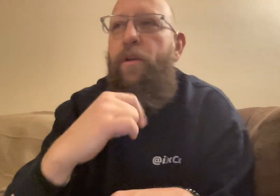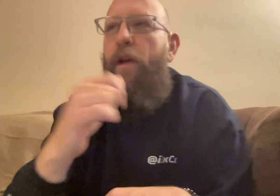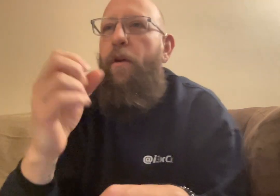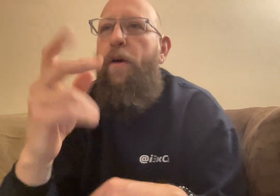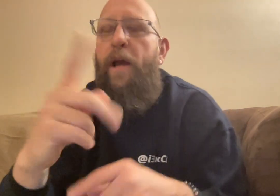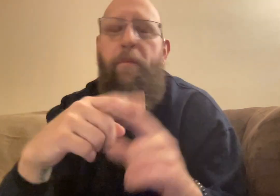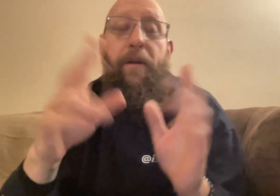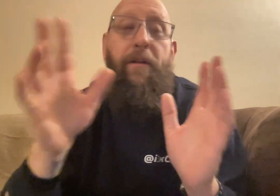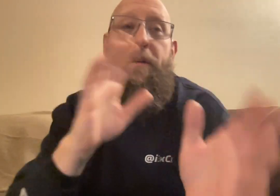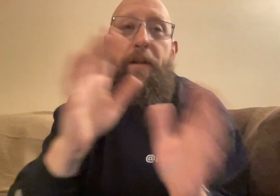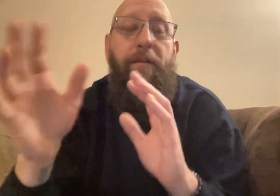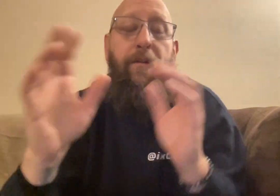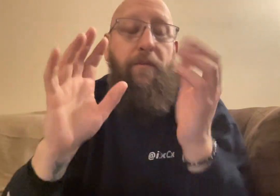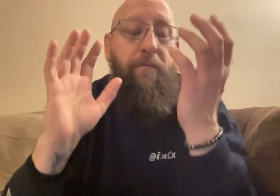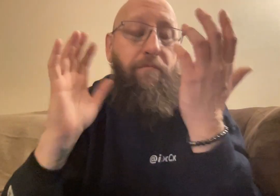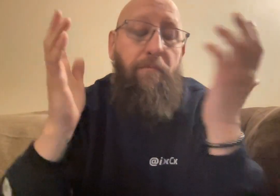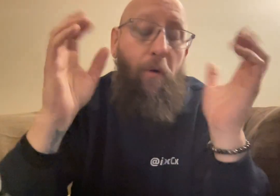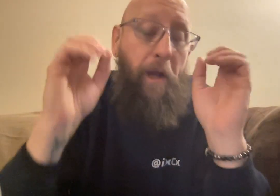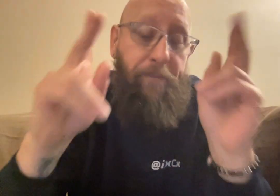not okay, but it's just okay.